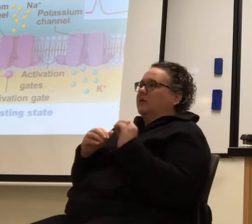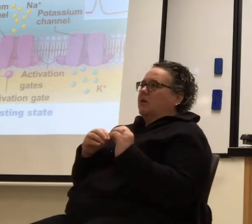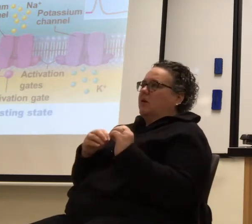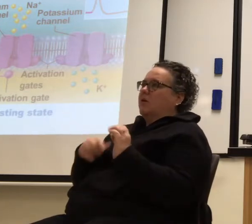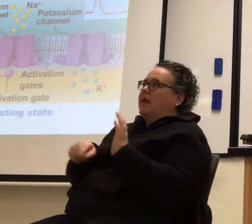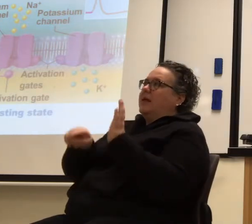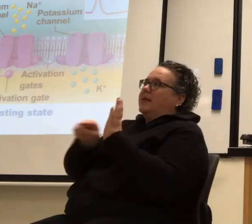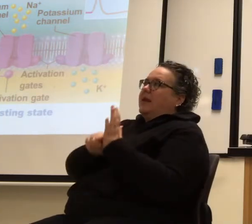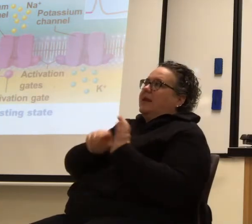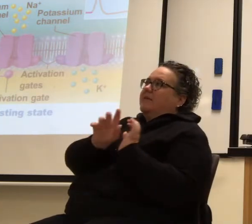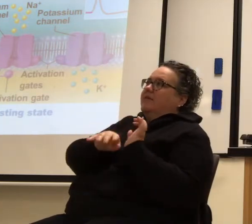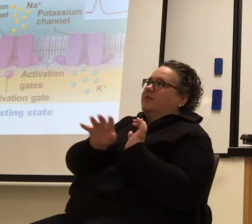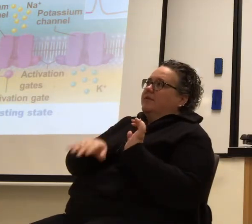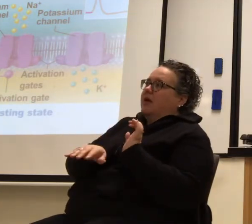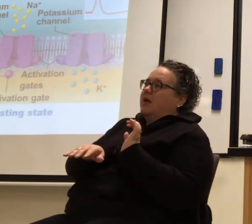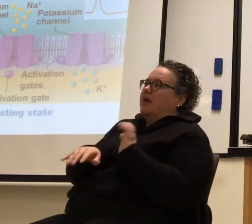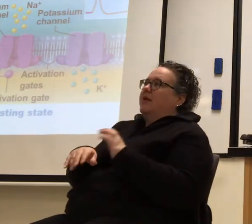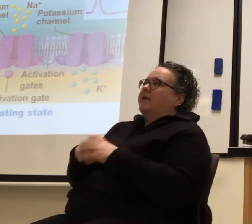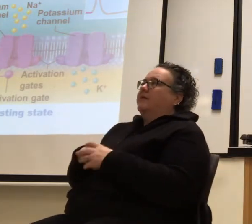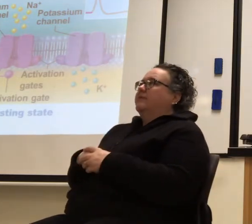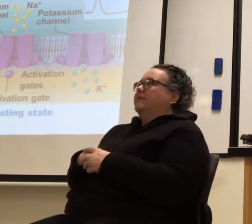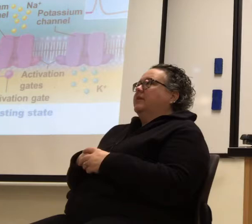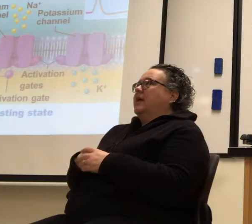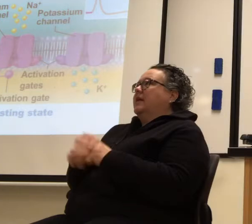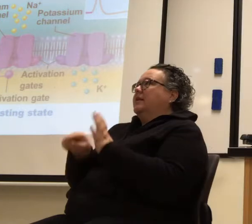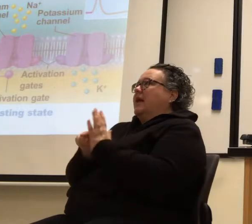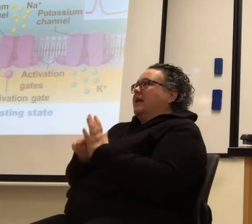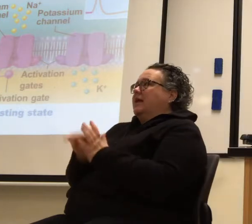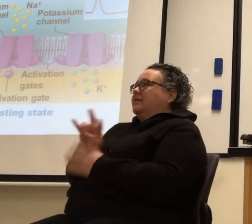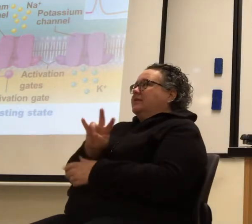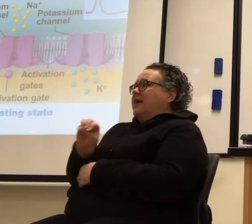negative 55 and negative 70.